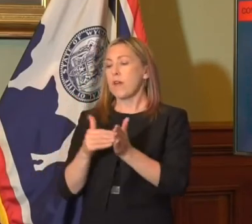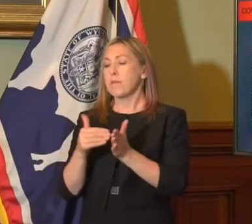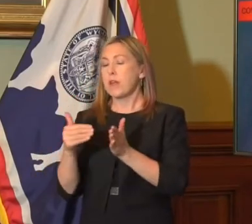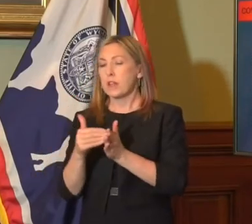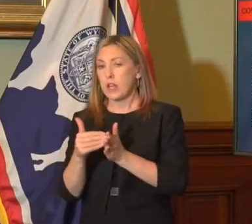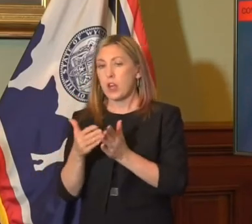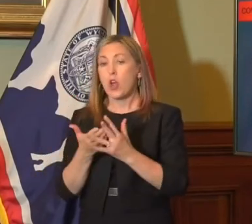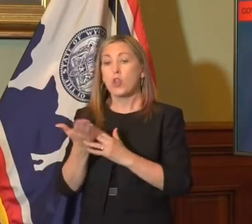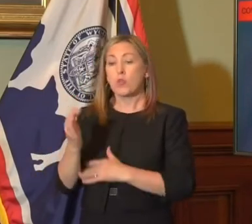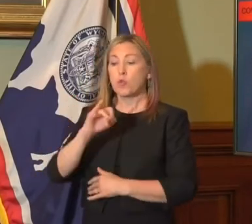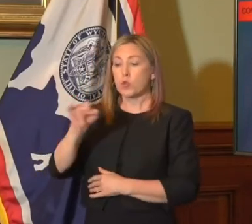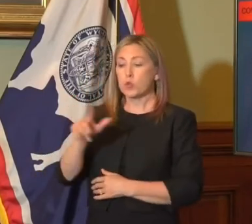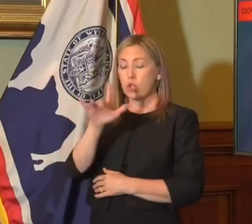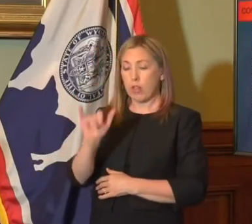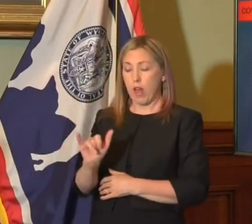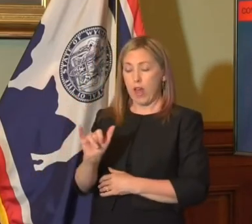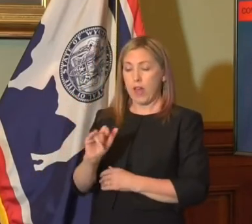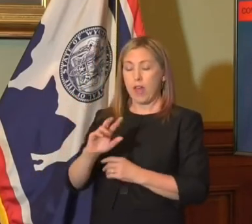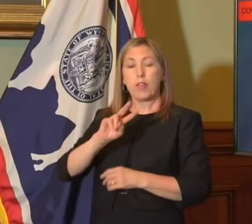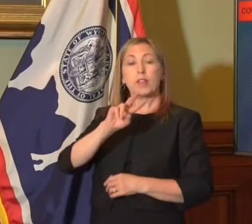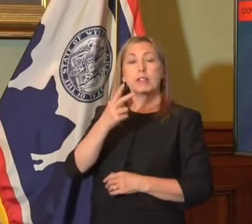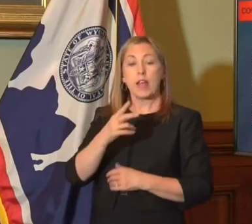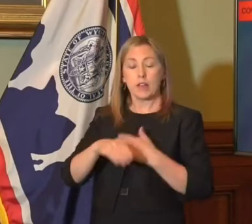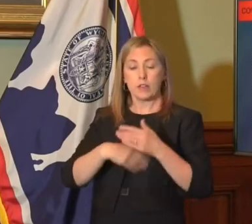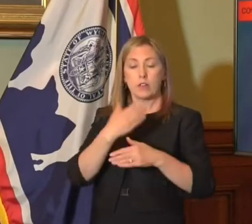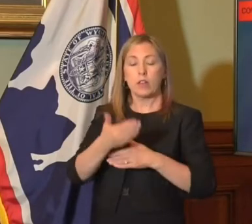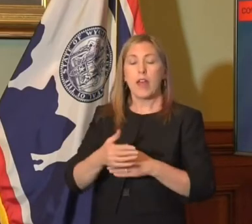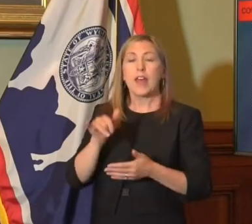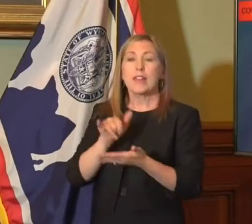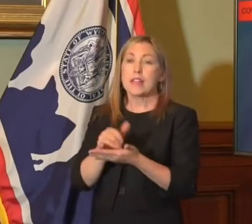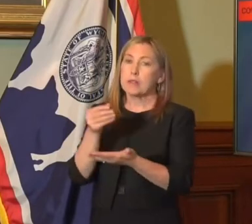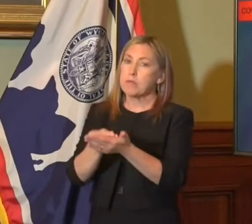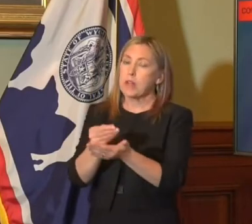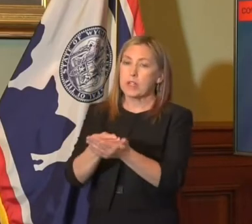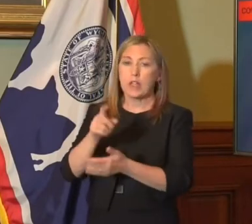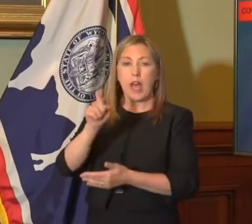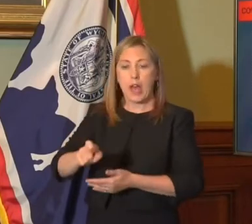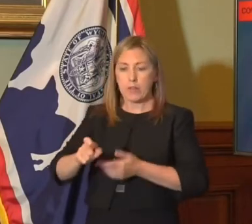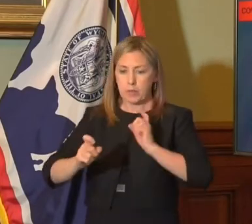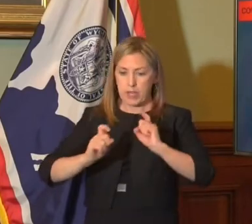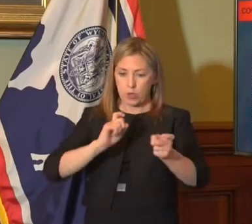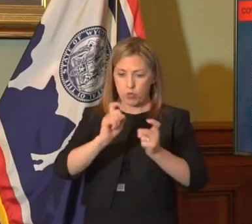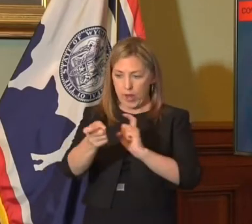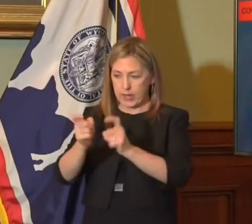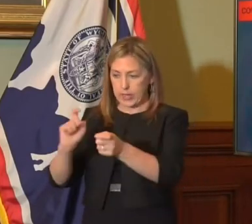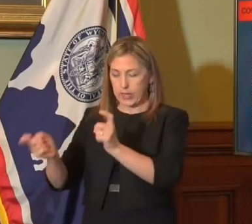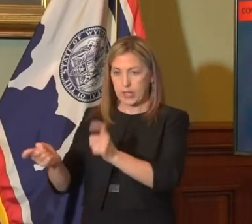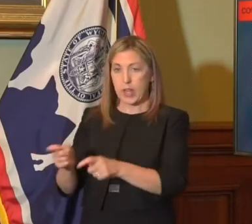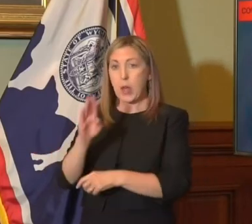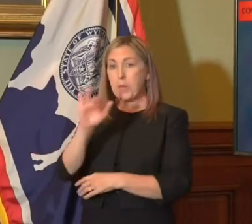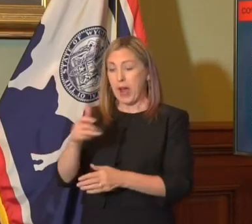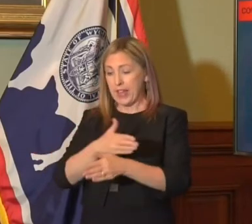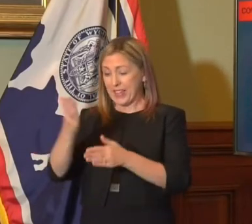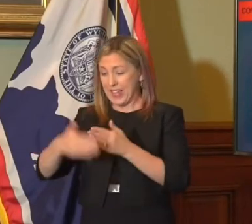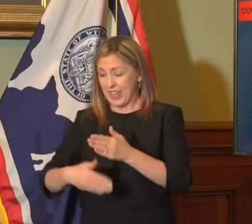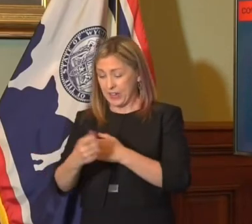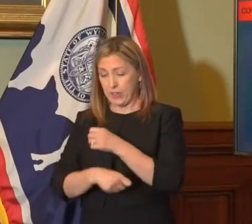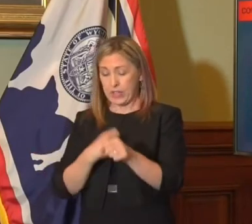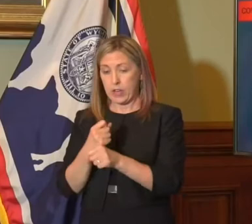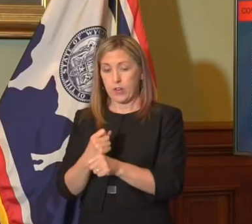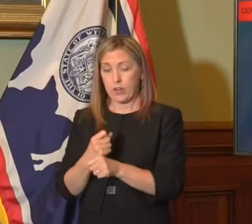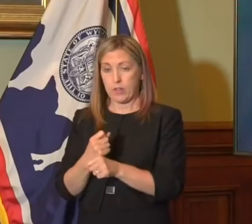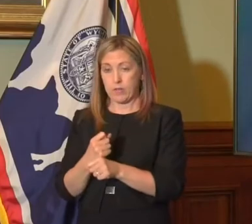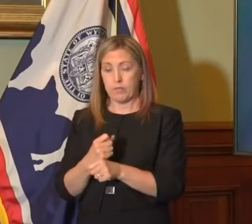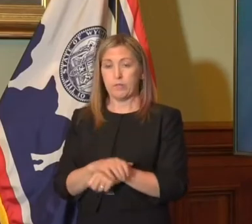Through July, the second tranche leading on. These monies have to be granted by the end of the year.